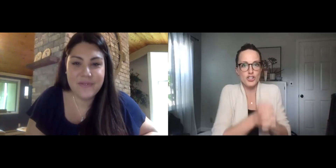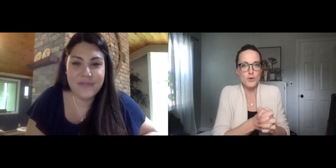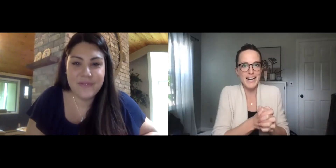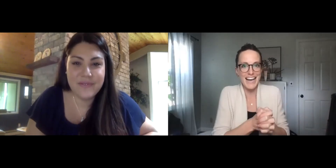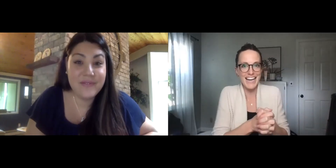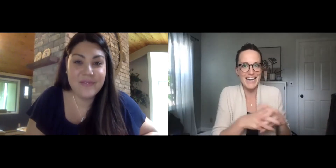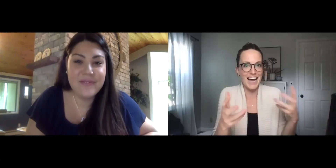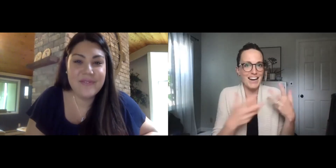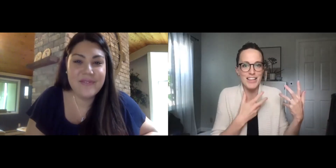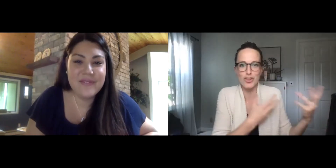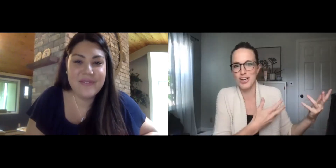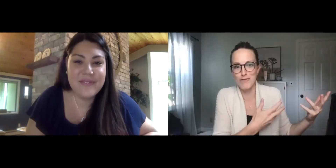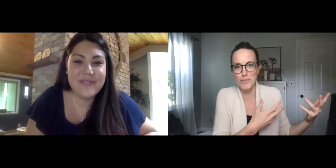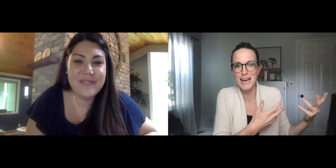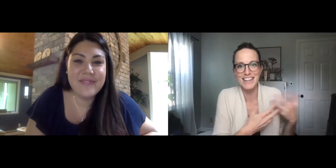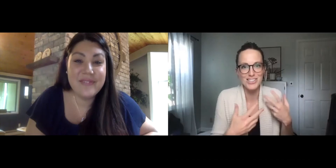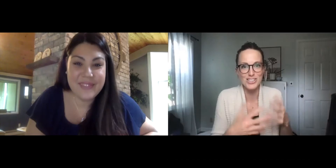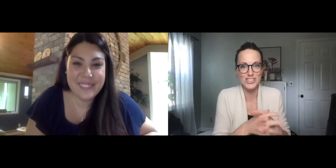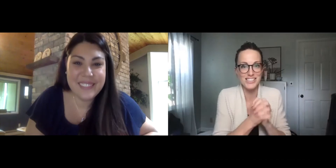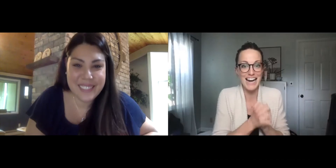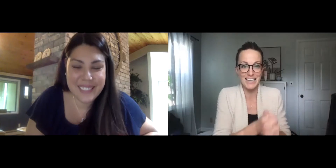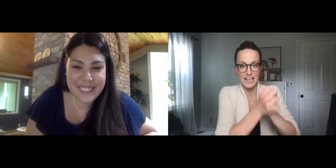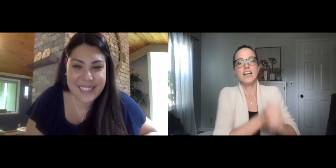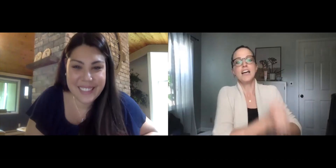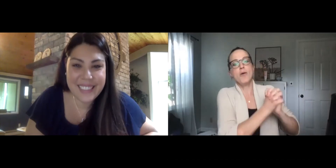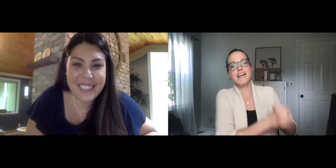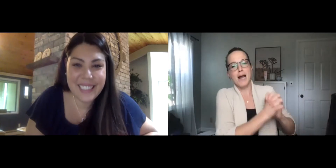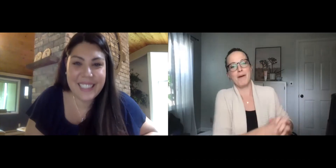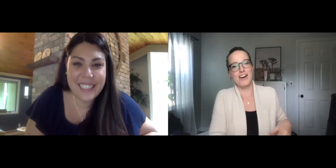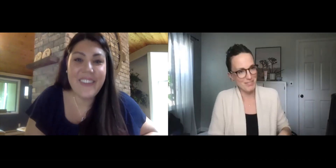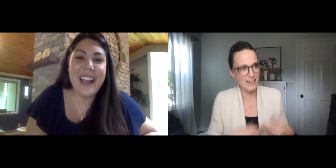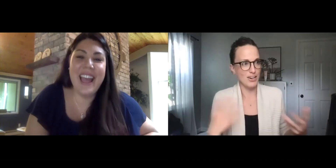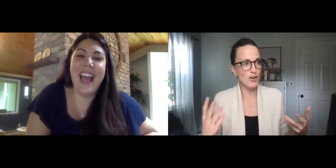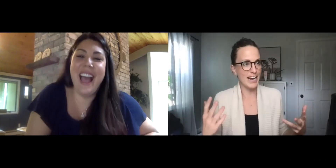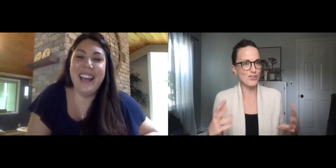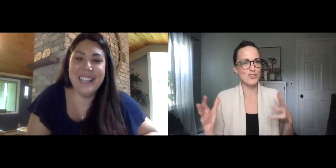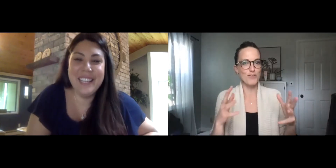her doing it and not even like looking for me. Like she's just signing like, help me get up here. And I'm